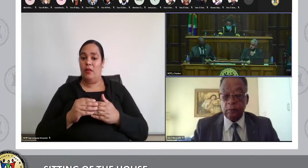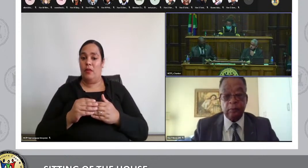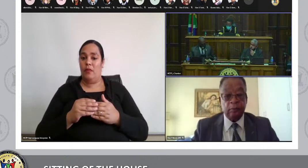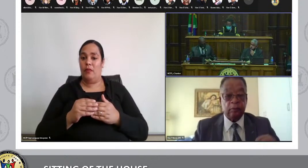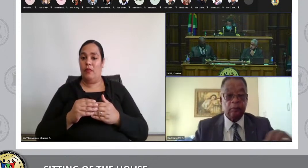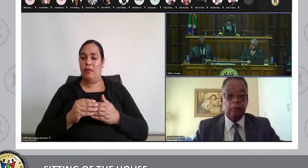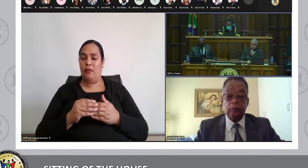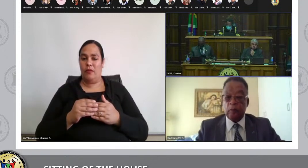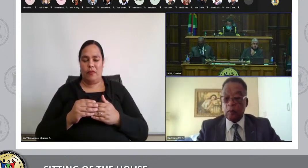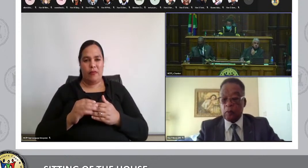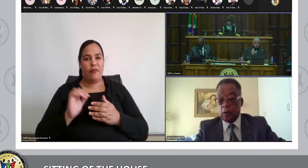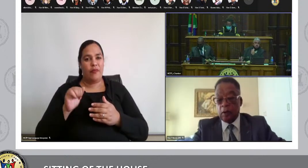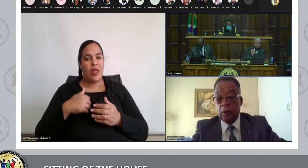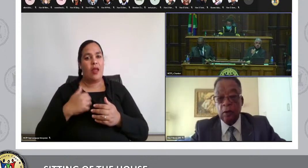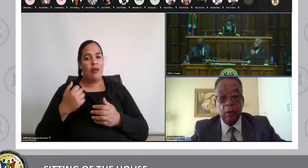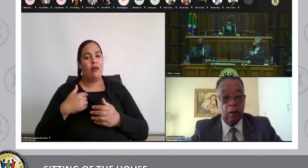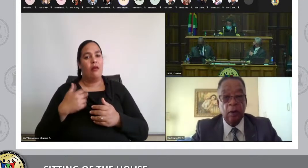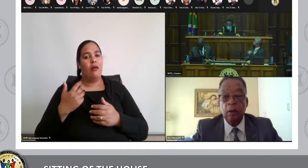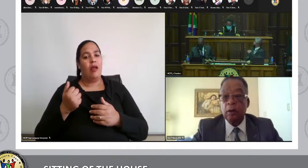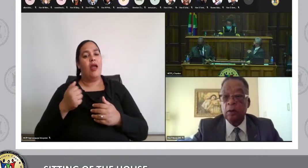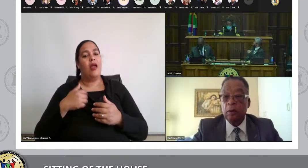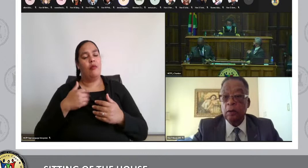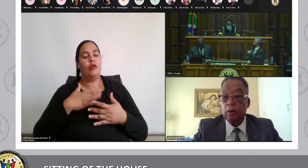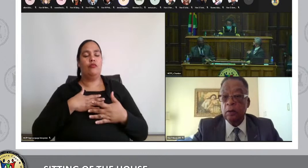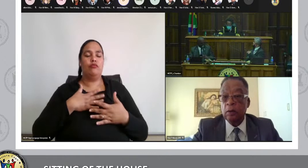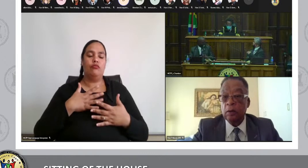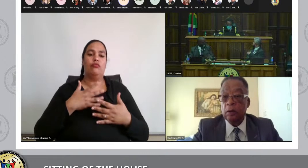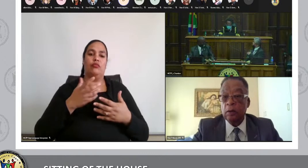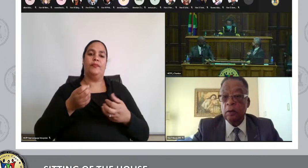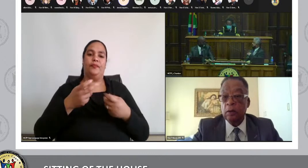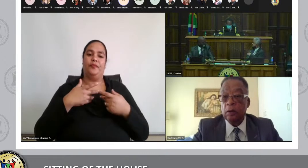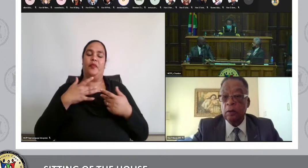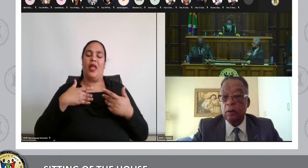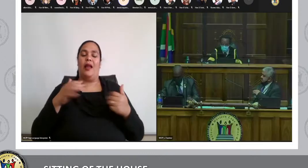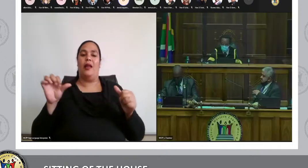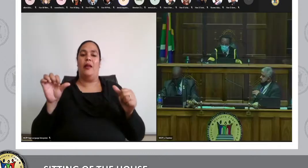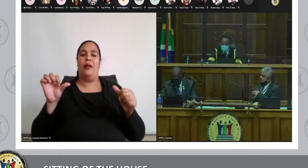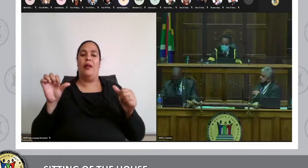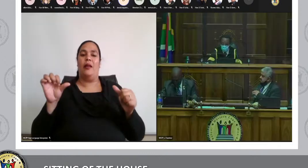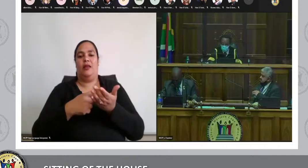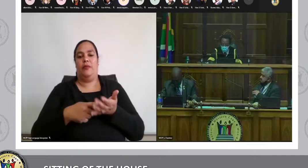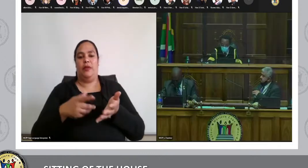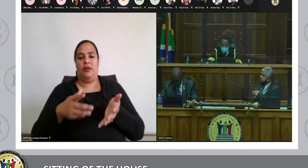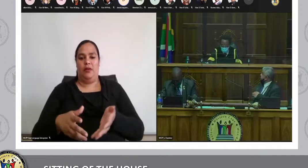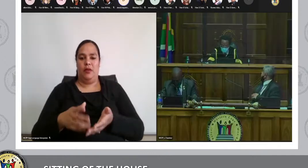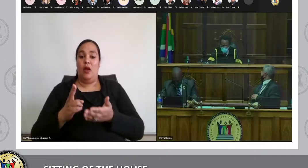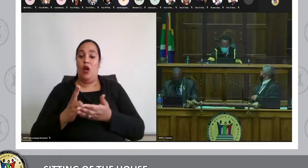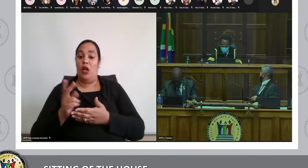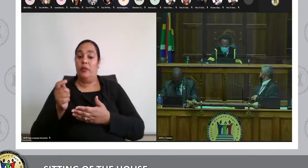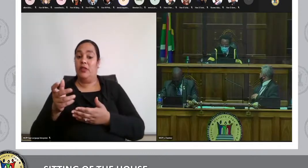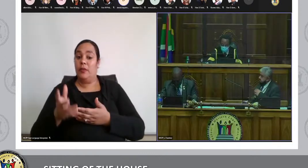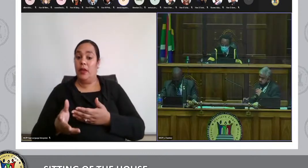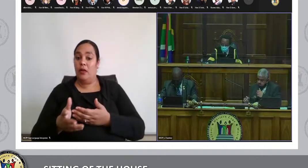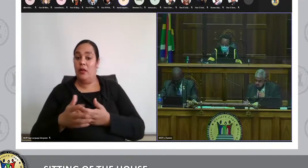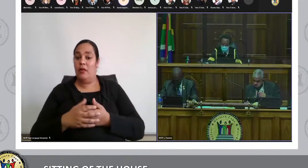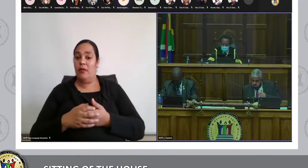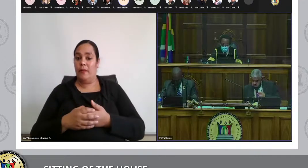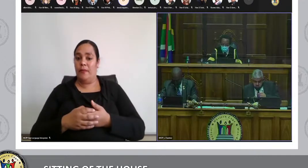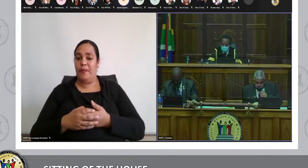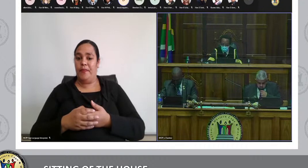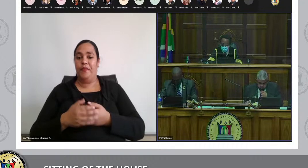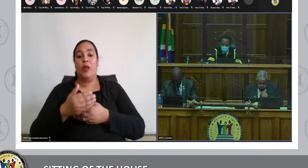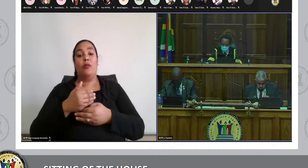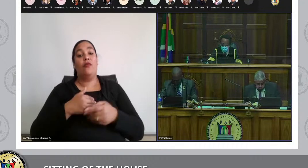Speaker, I am, and I appreciate the opportunity to re-engage in the debate. Honorable Speaker. Thank you.